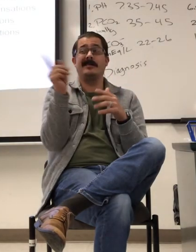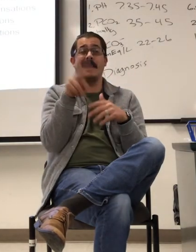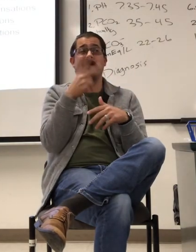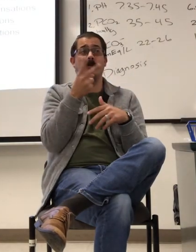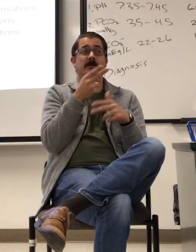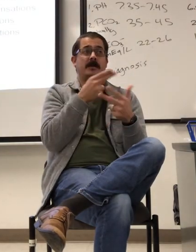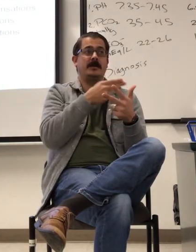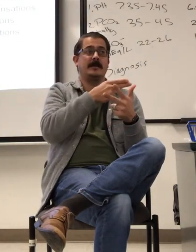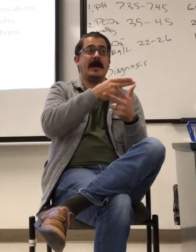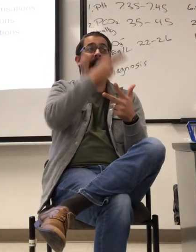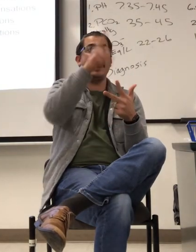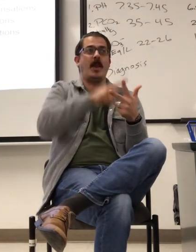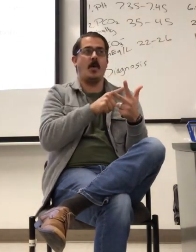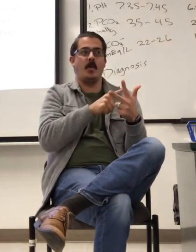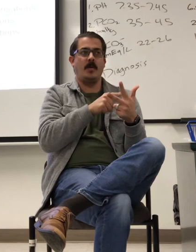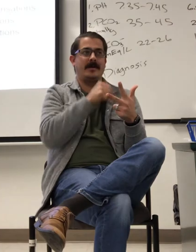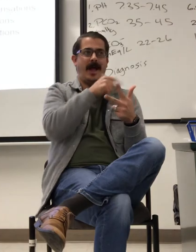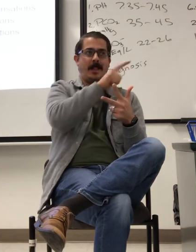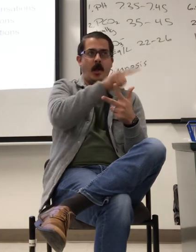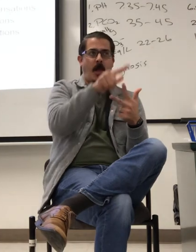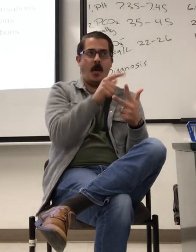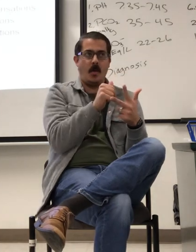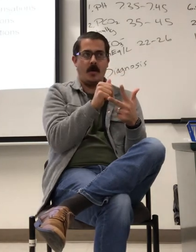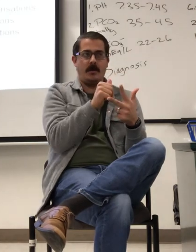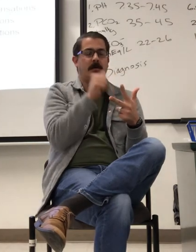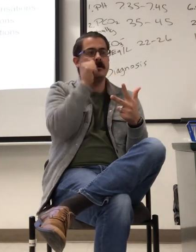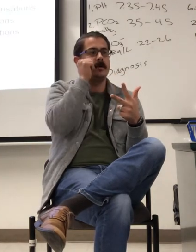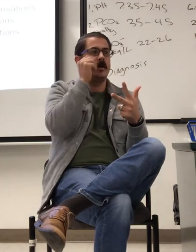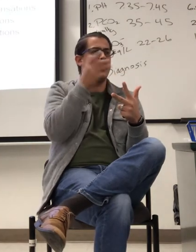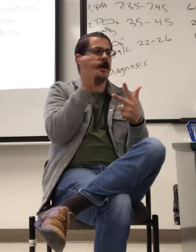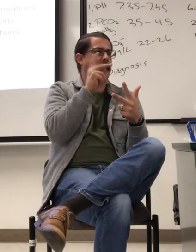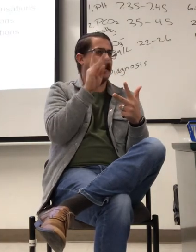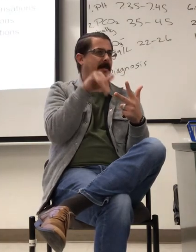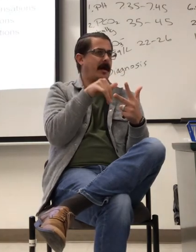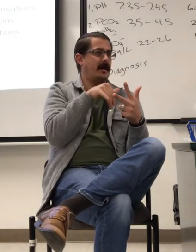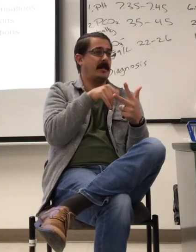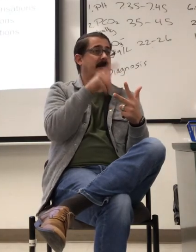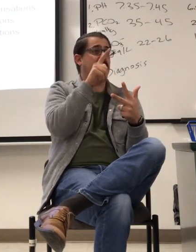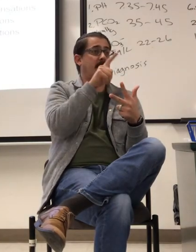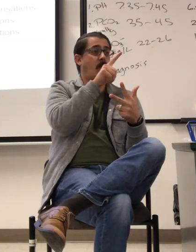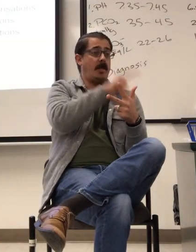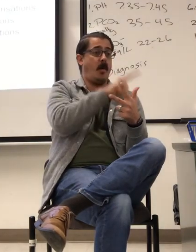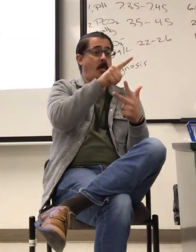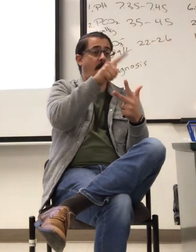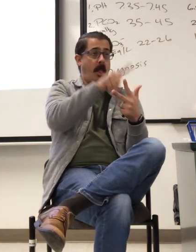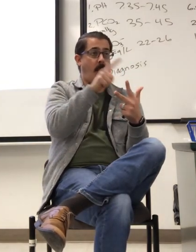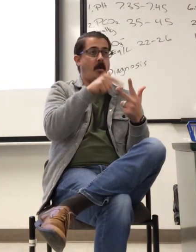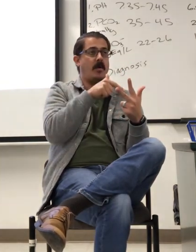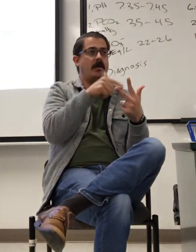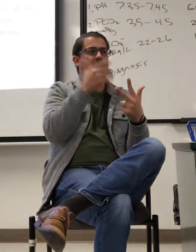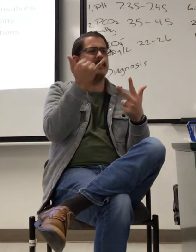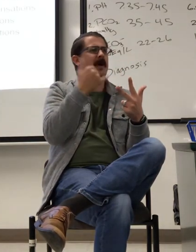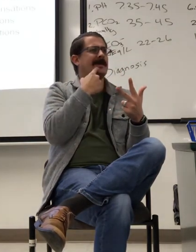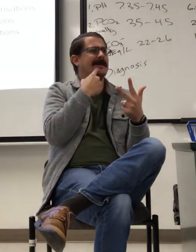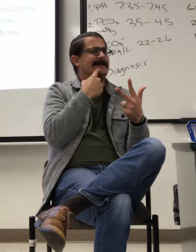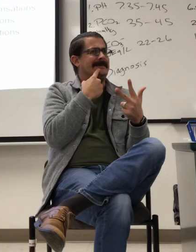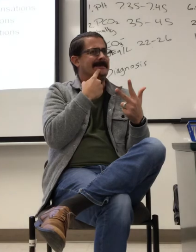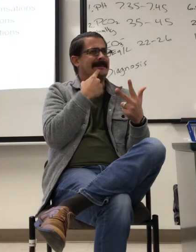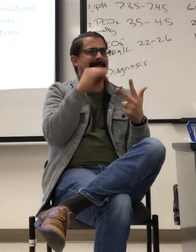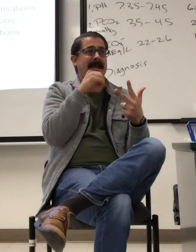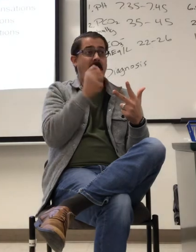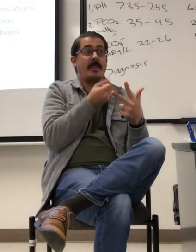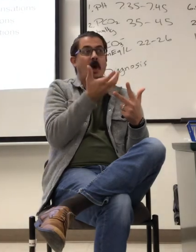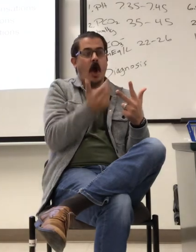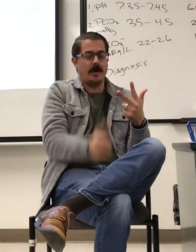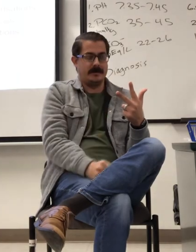It's high, low, not low, low. We'll come back to that. That's low. All we say for now is, that's not the